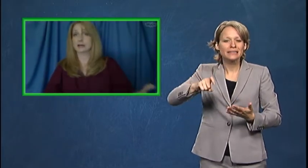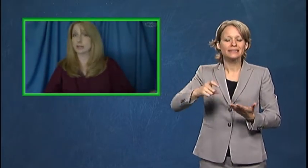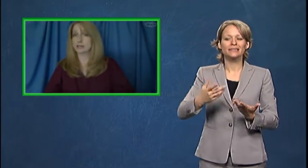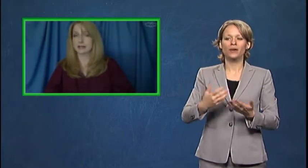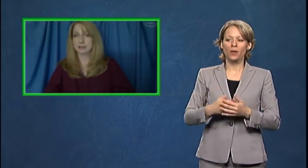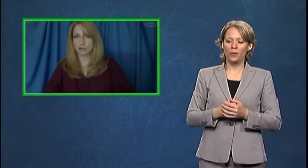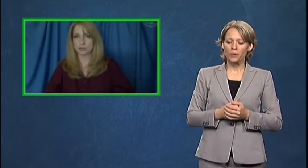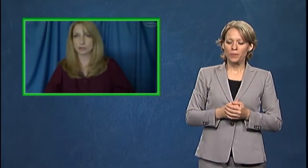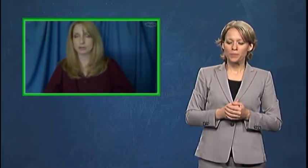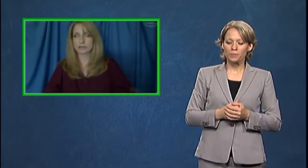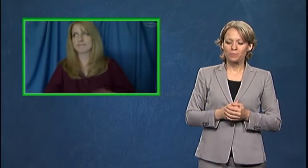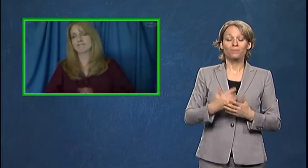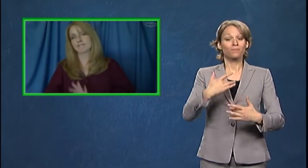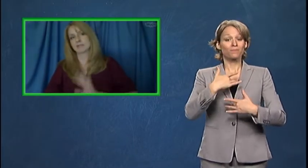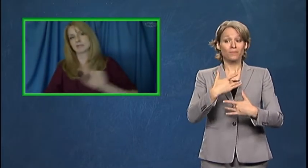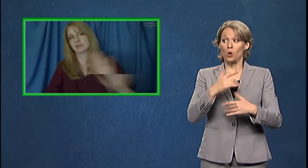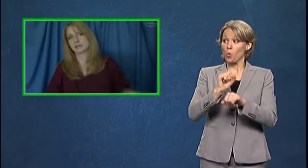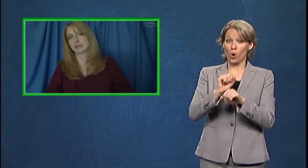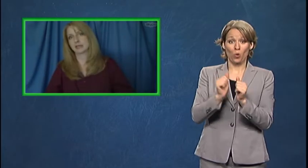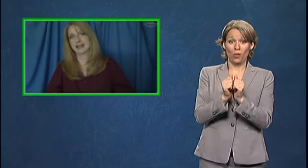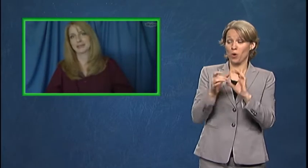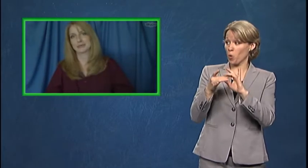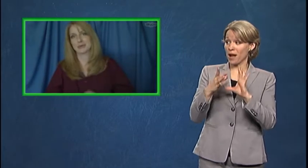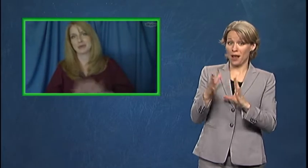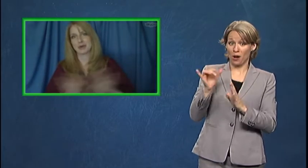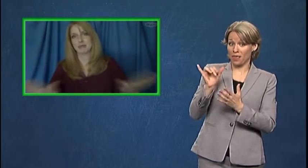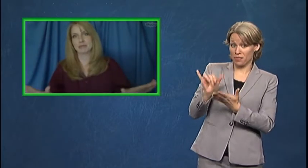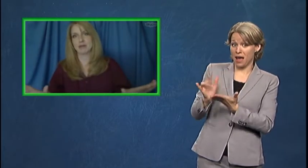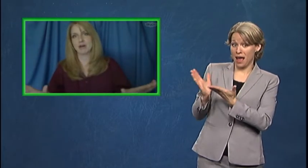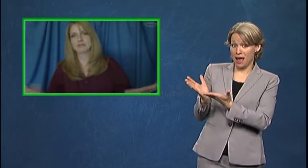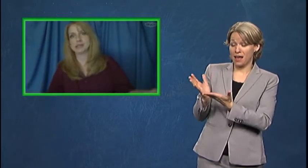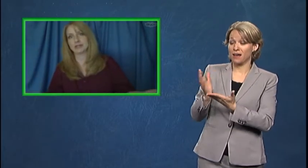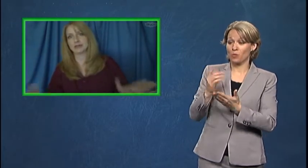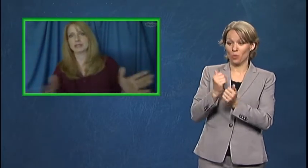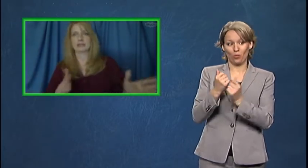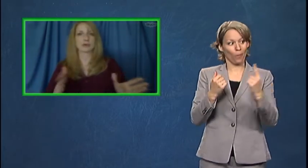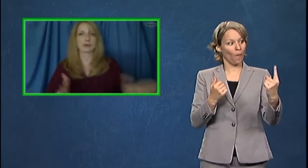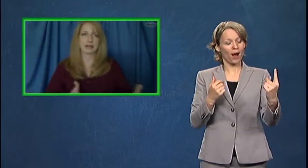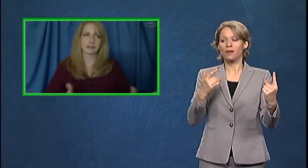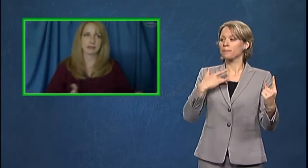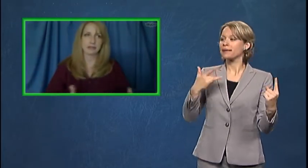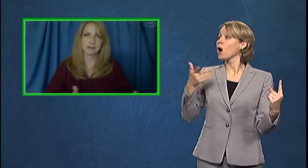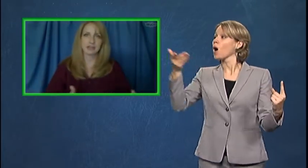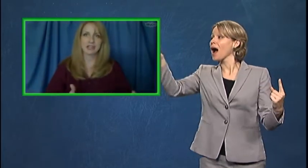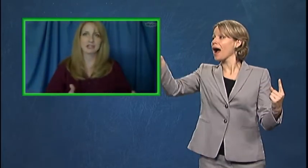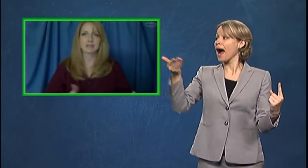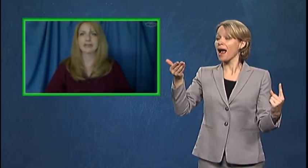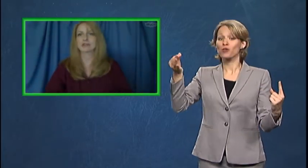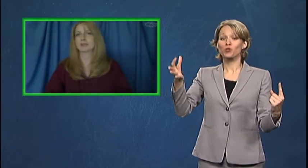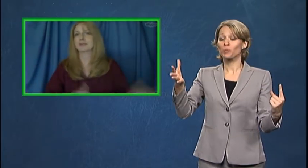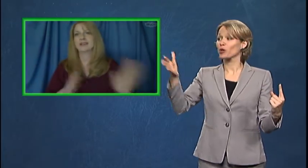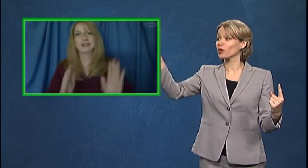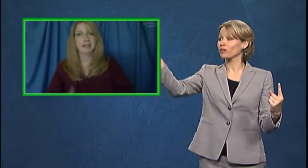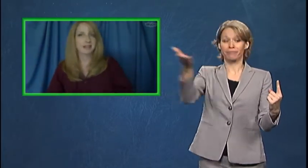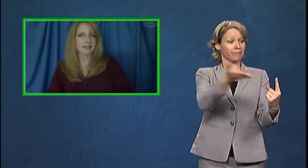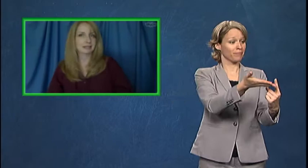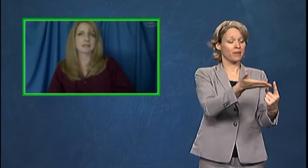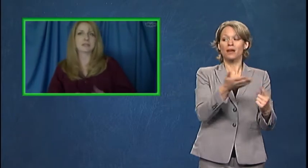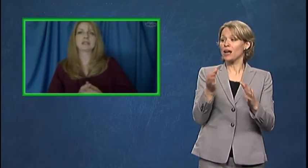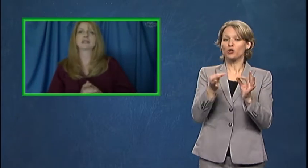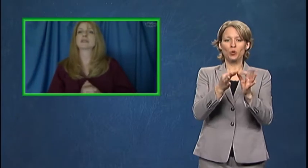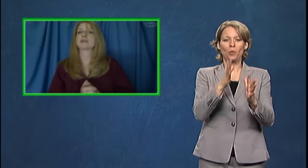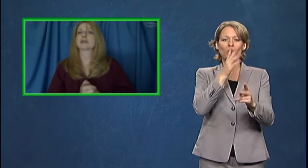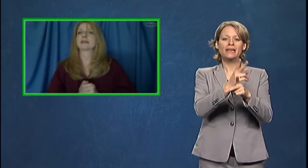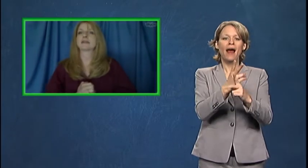hired an on-site interpreter, sent them to the classroom, and the problem is solved. You know, the interpreter handles all the communication management, gets